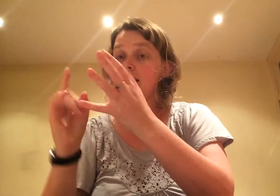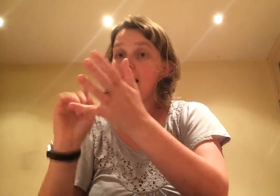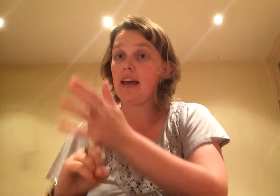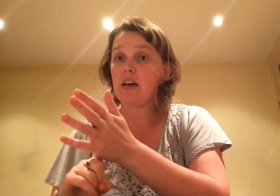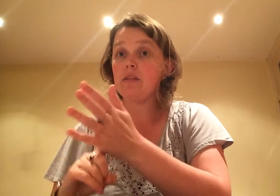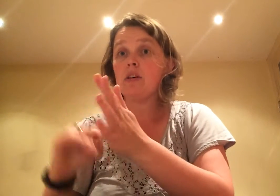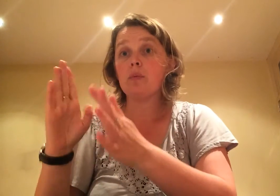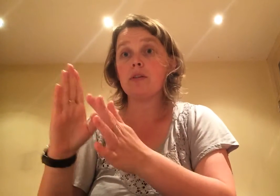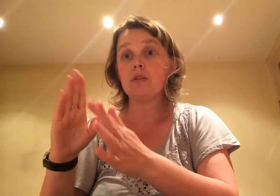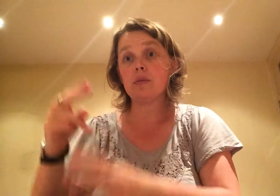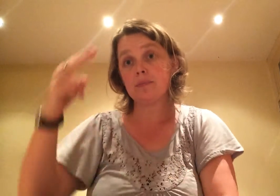BSL, we do